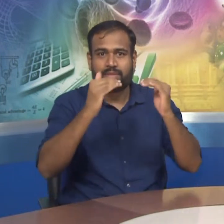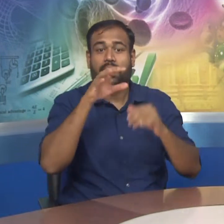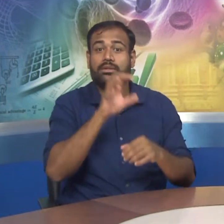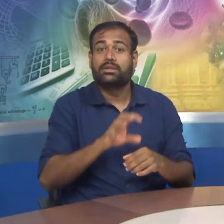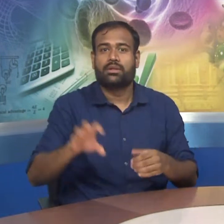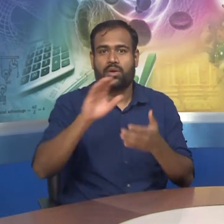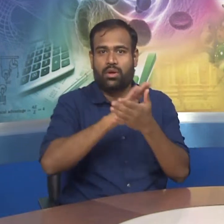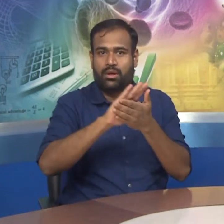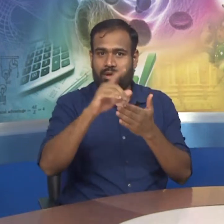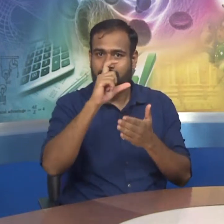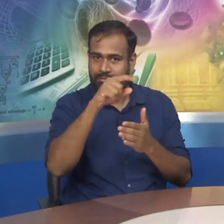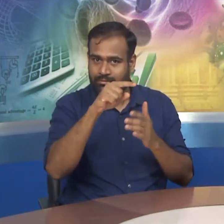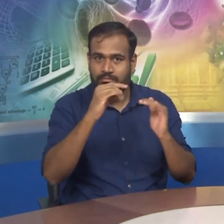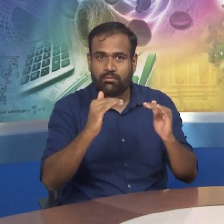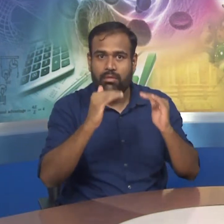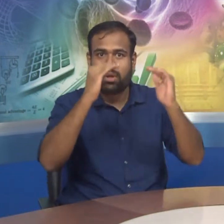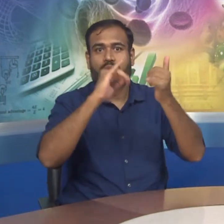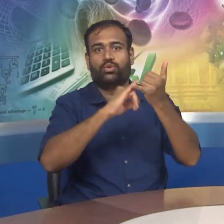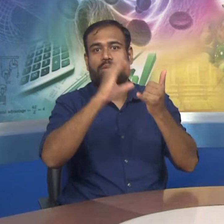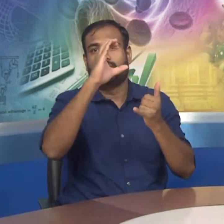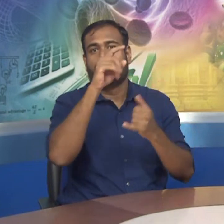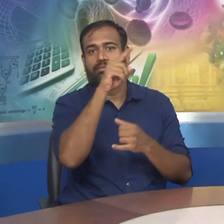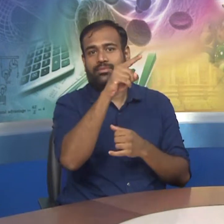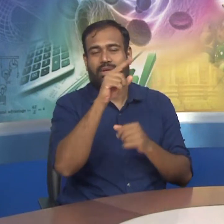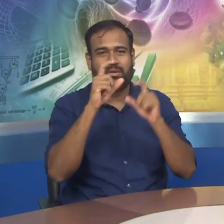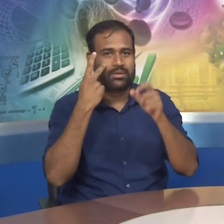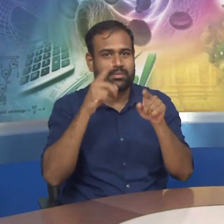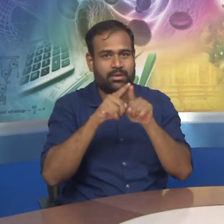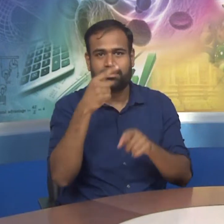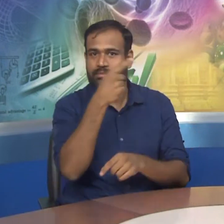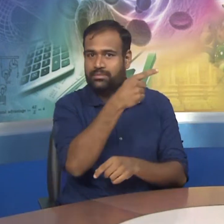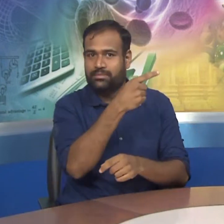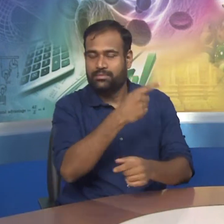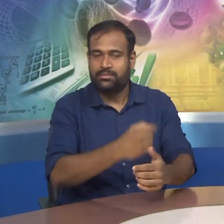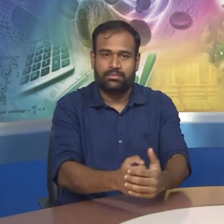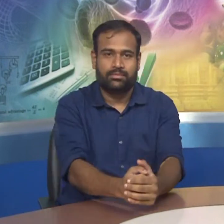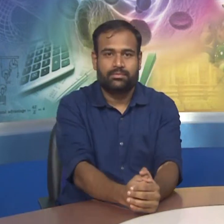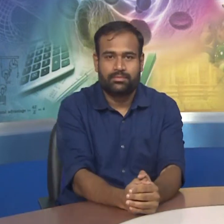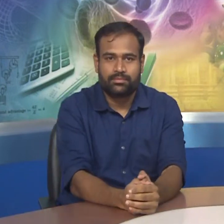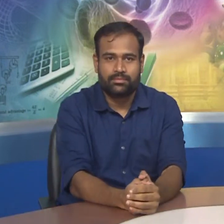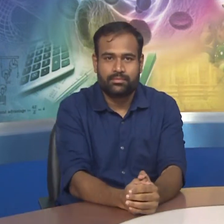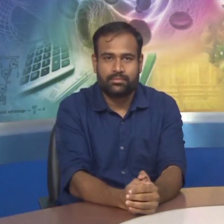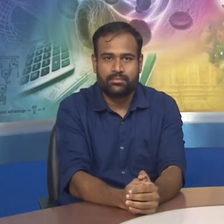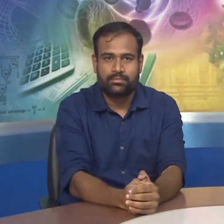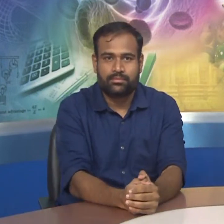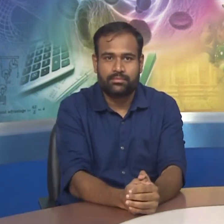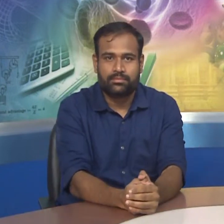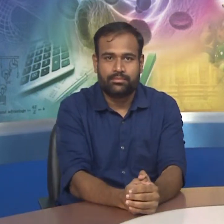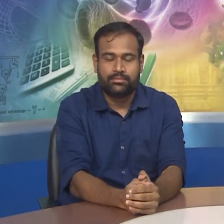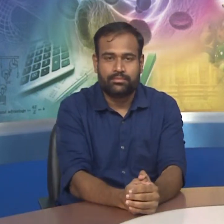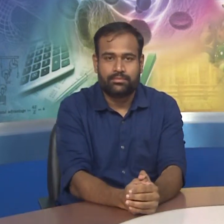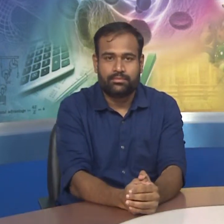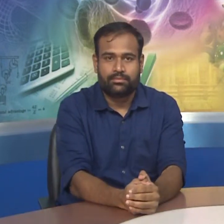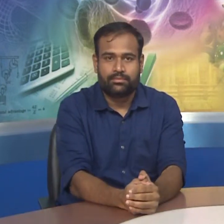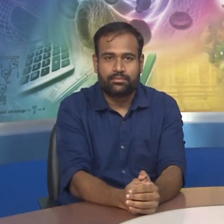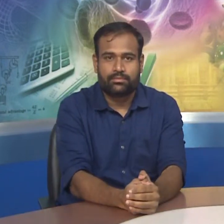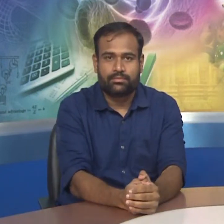At the lower level, we have subordinate courts. It is also known as lower court. Further next to it are the High Court and then Supreme